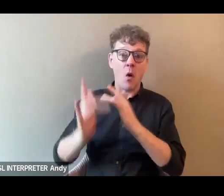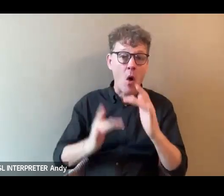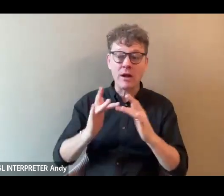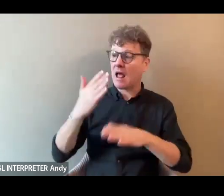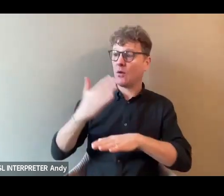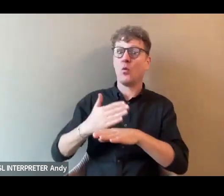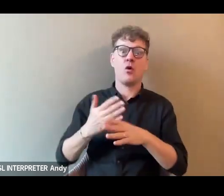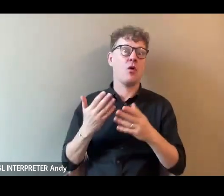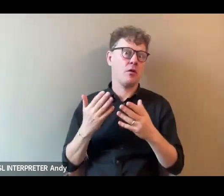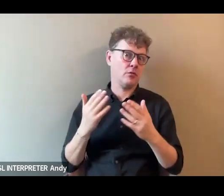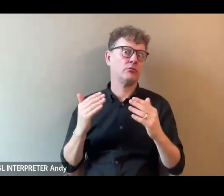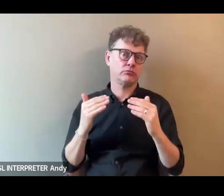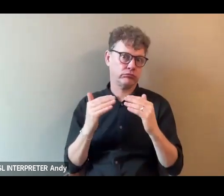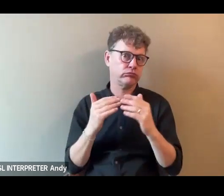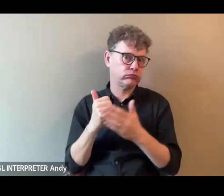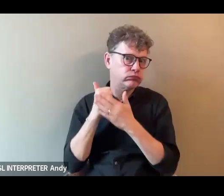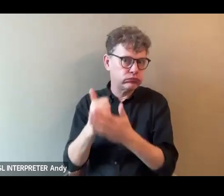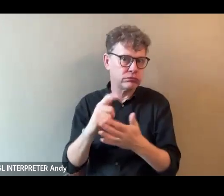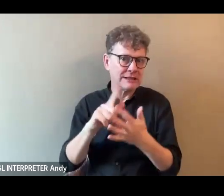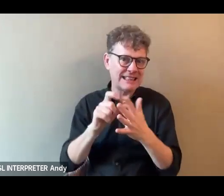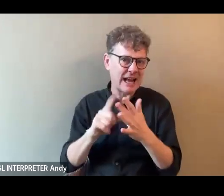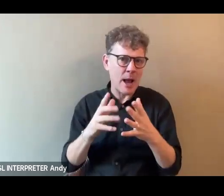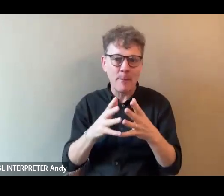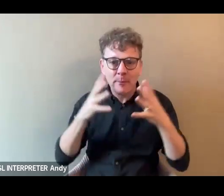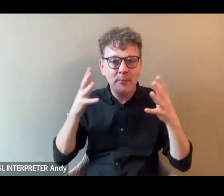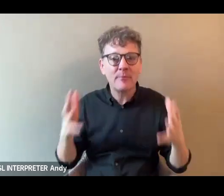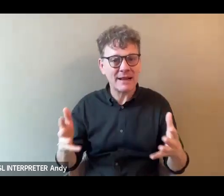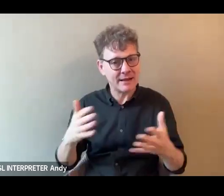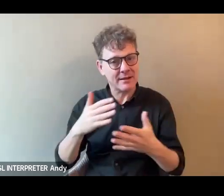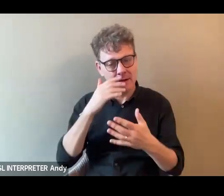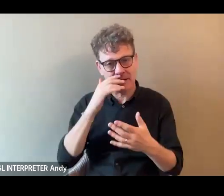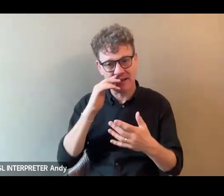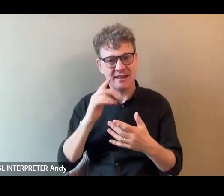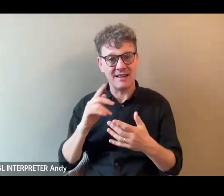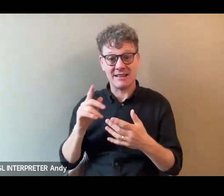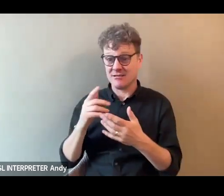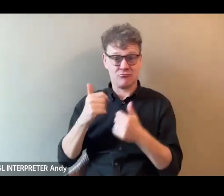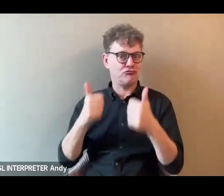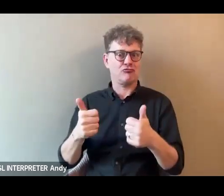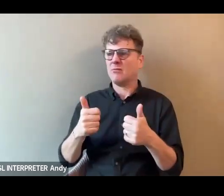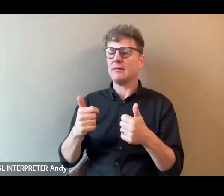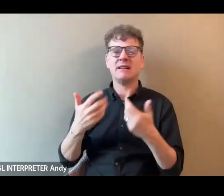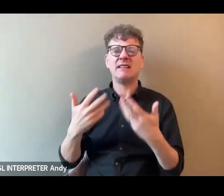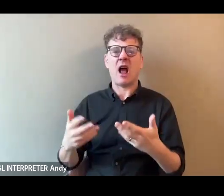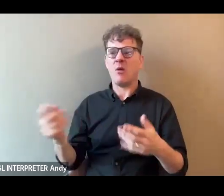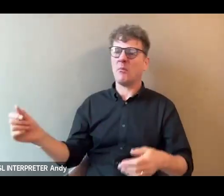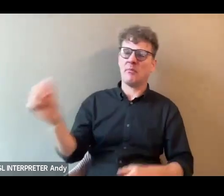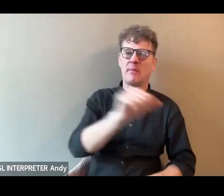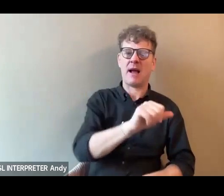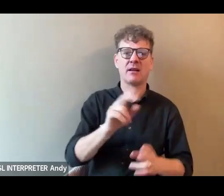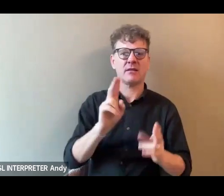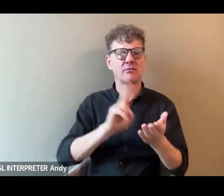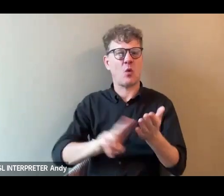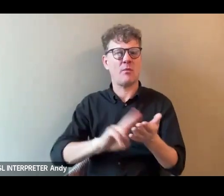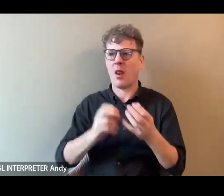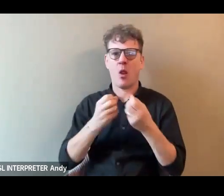And I think a lot of people consider that to be a kind of a major lost opportunity. And now, 5